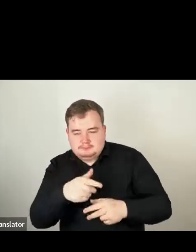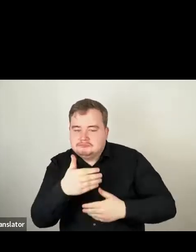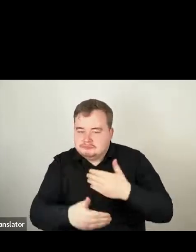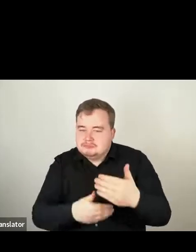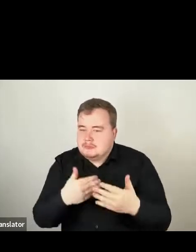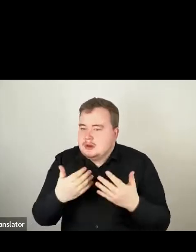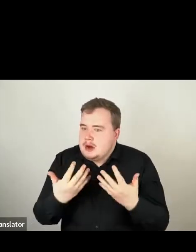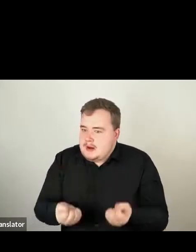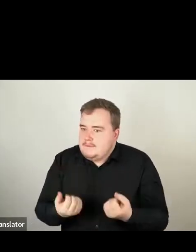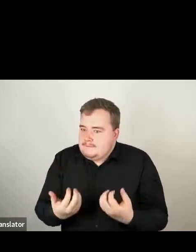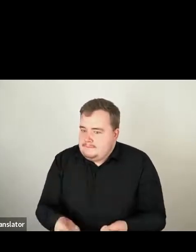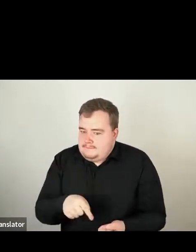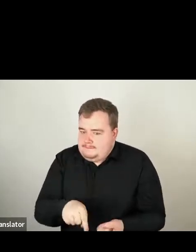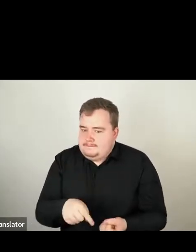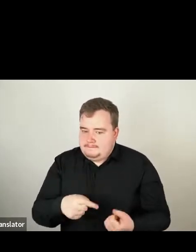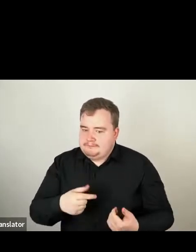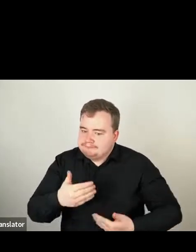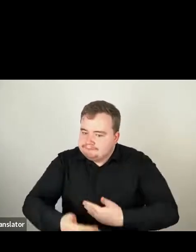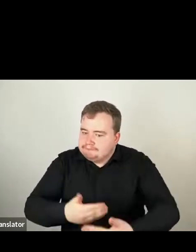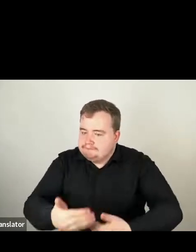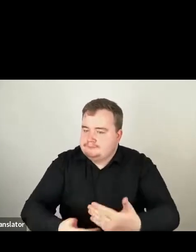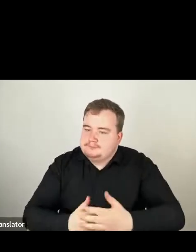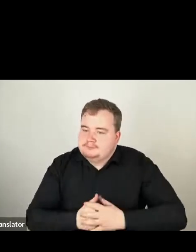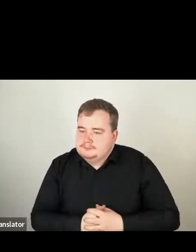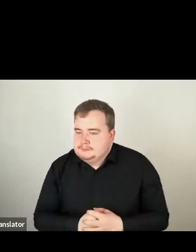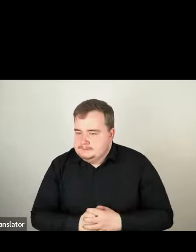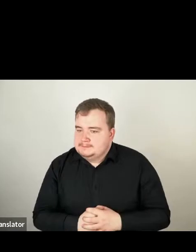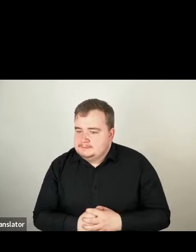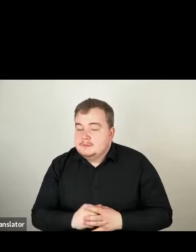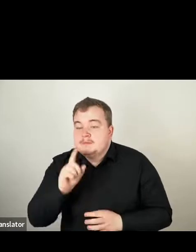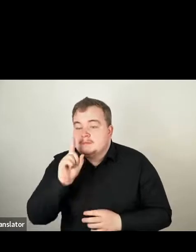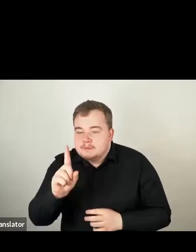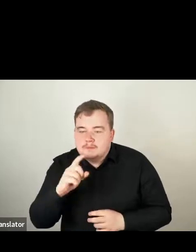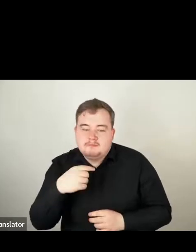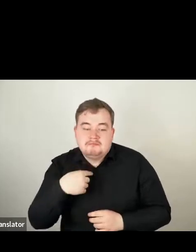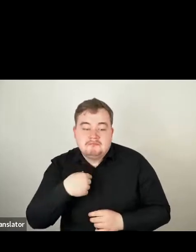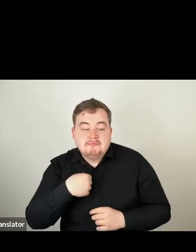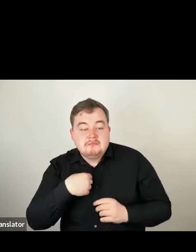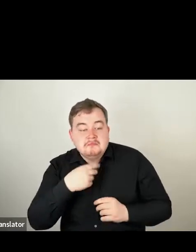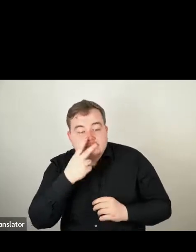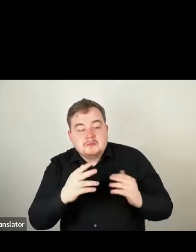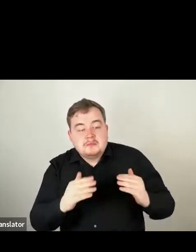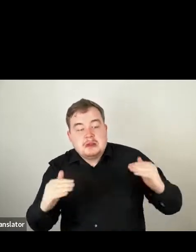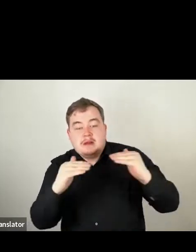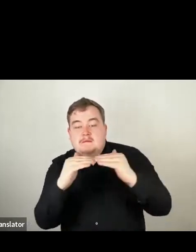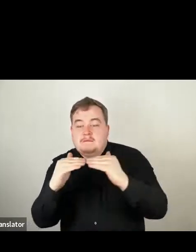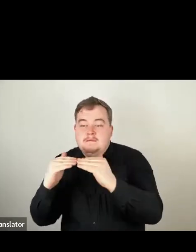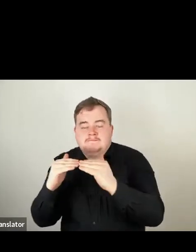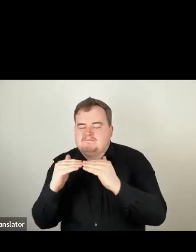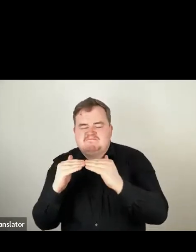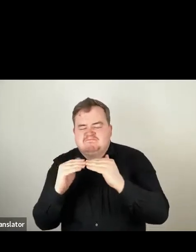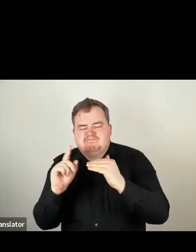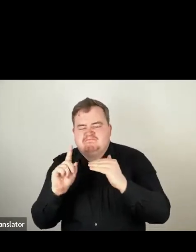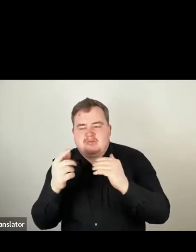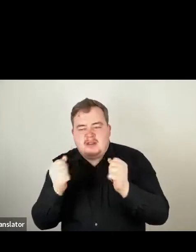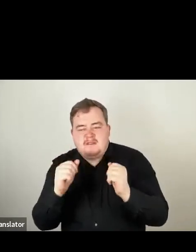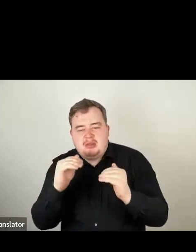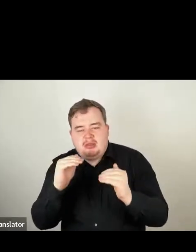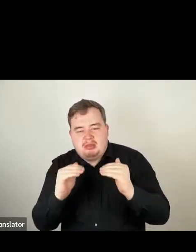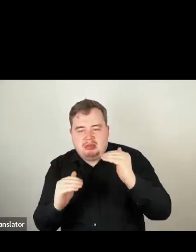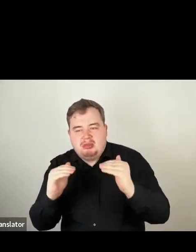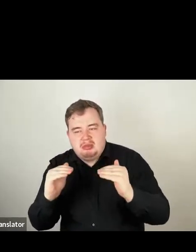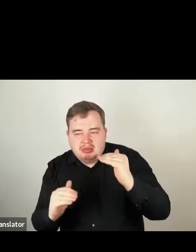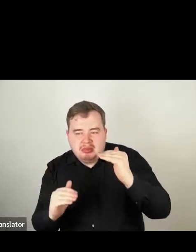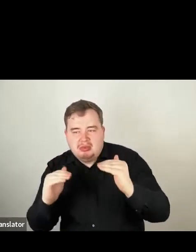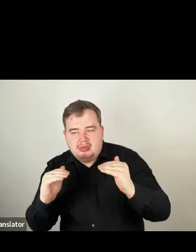this progress has been really uneven for many different reasons. And as we speak, women's representation ranges